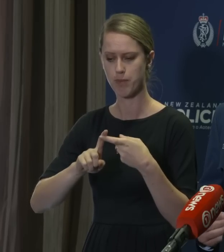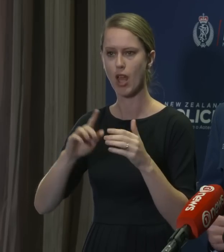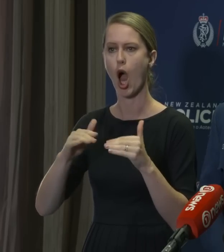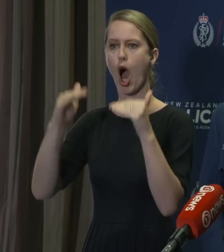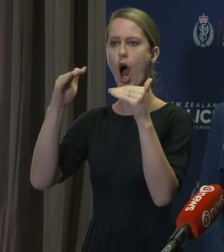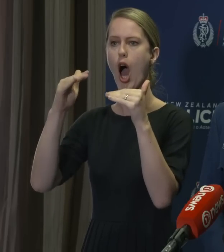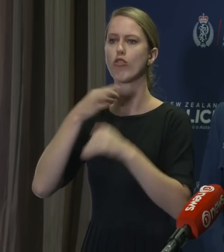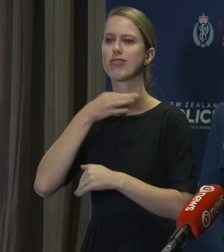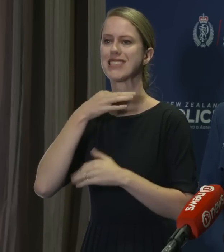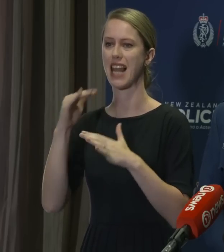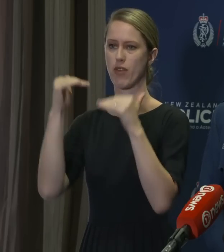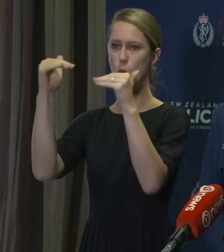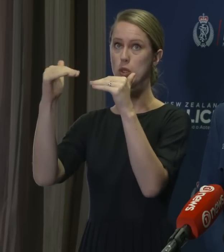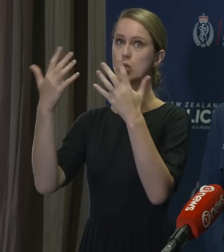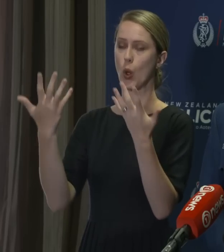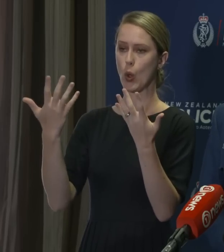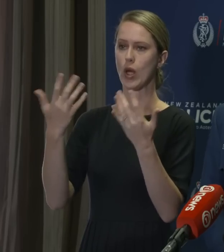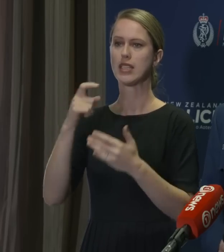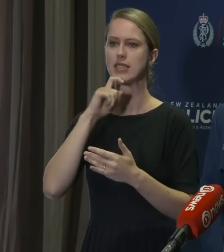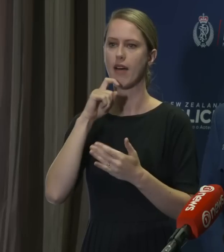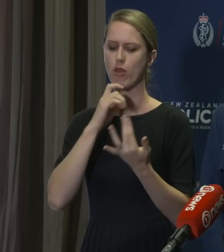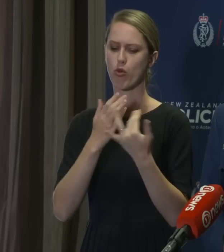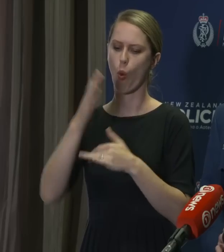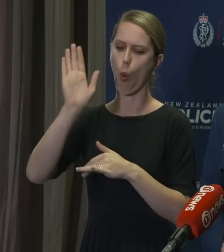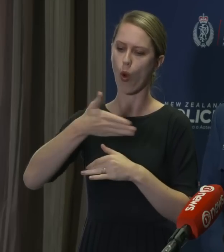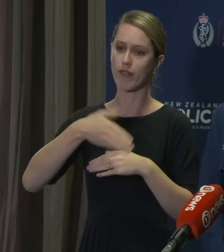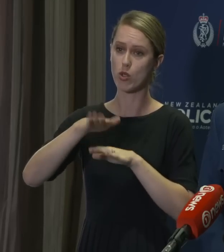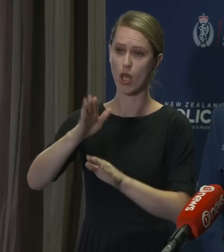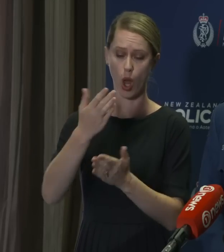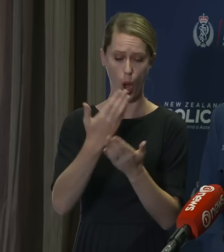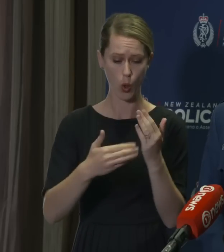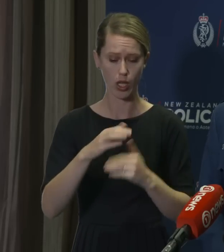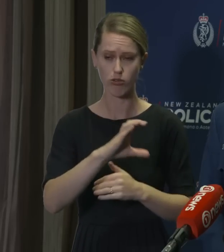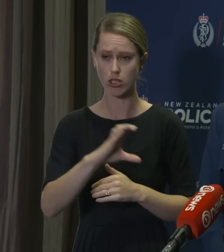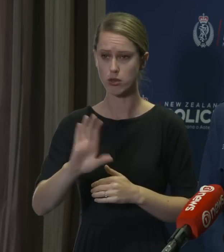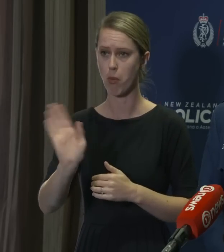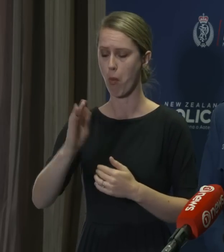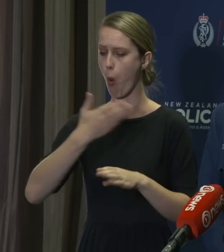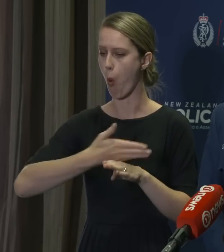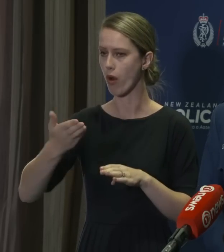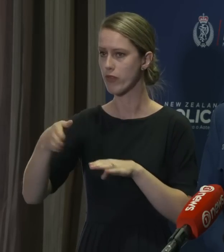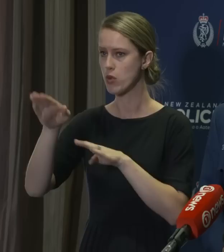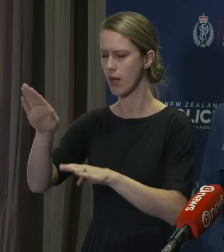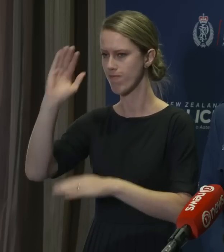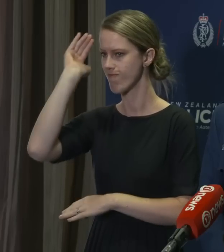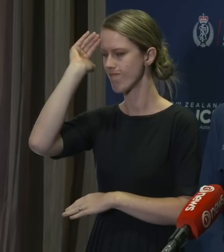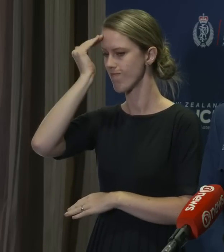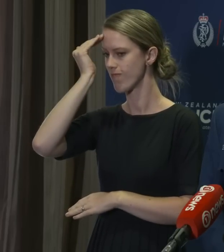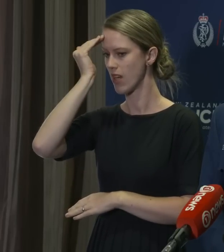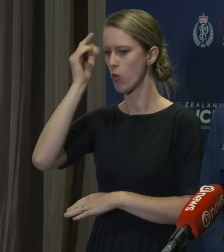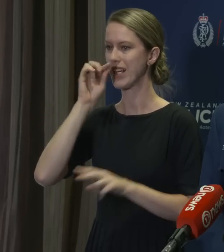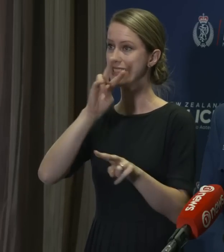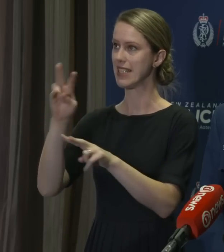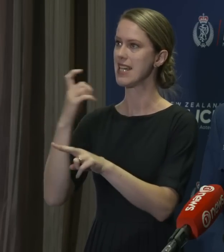high threat level. So we've got staff right around the country, not just in Canterbury, being very vigilant, very